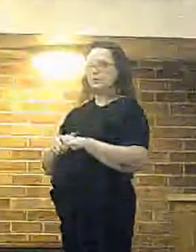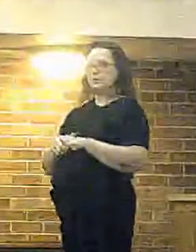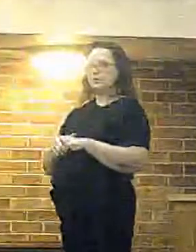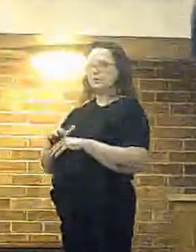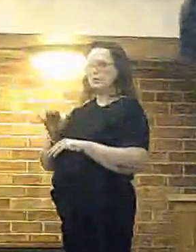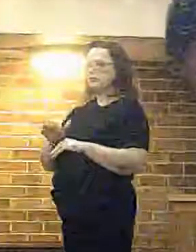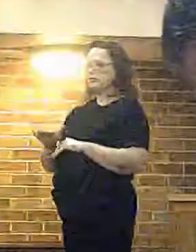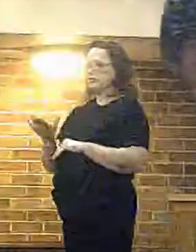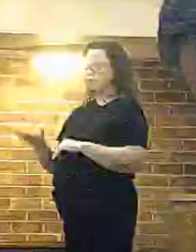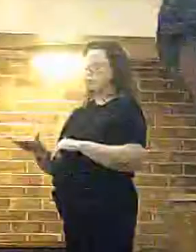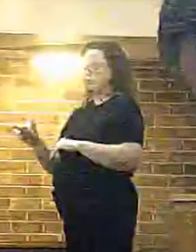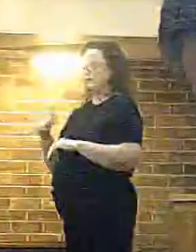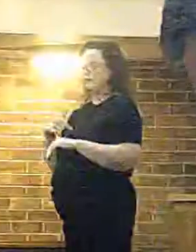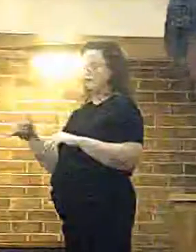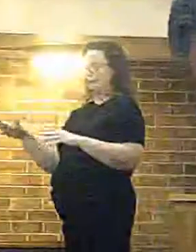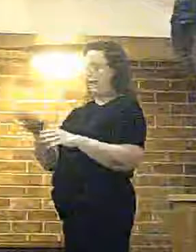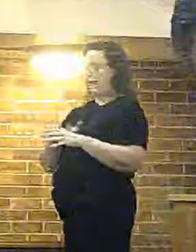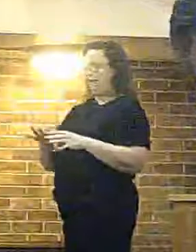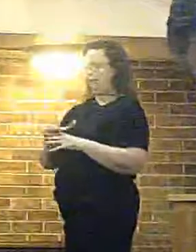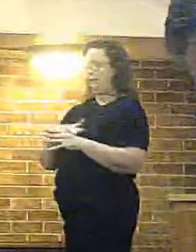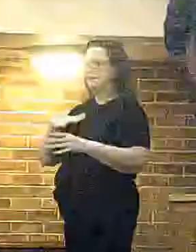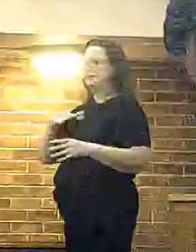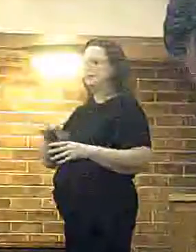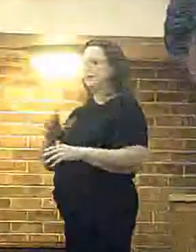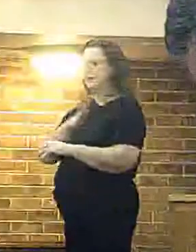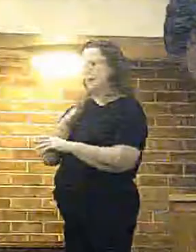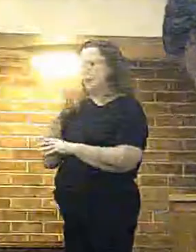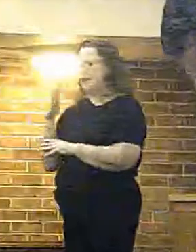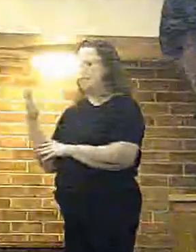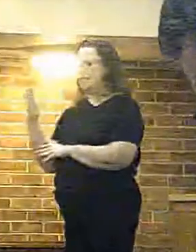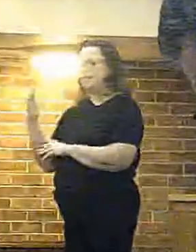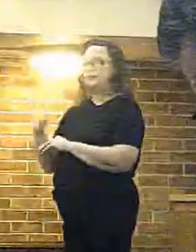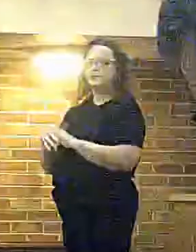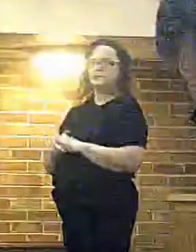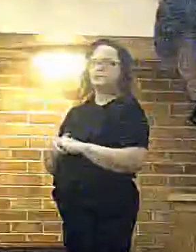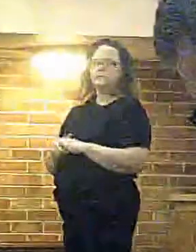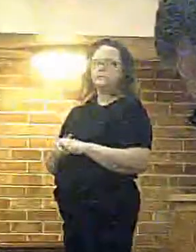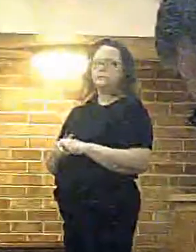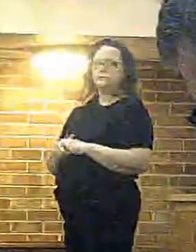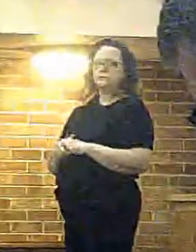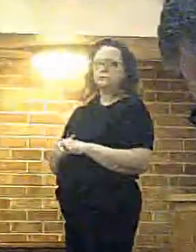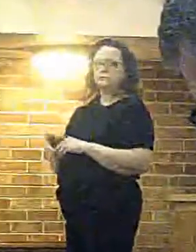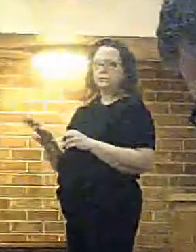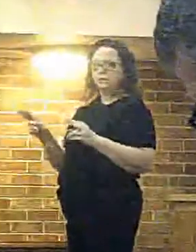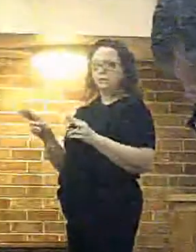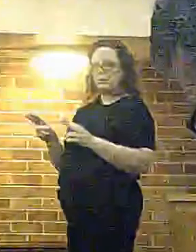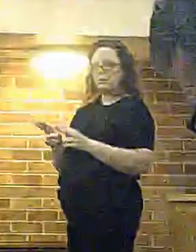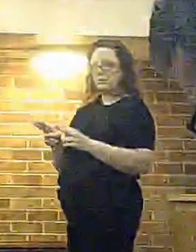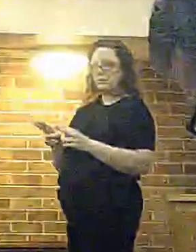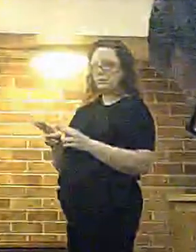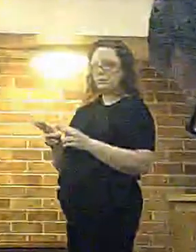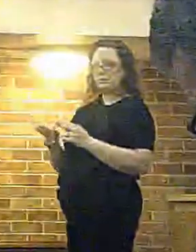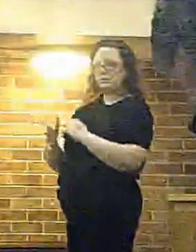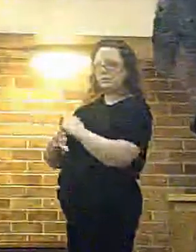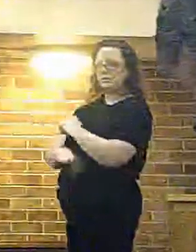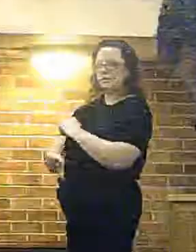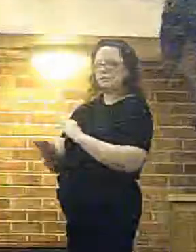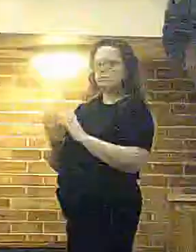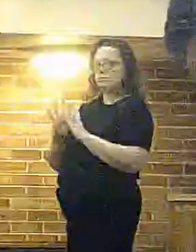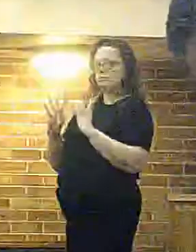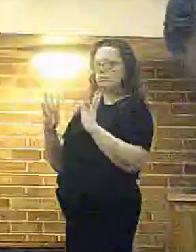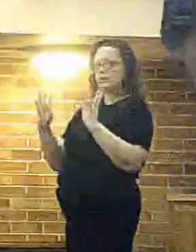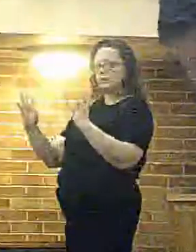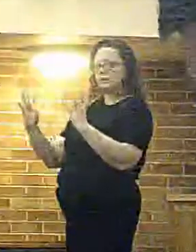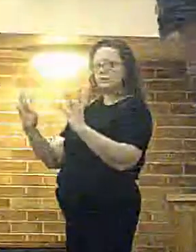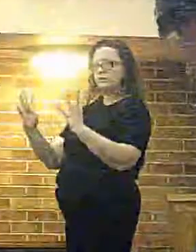in the very desperately need the facility of library. We've got a little tiny bit of green, the trees, a